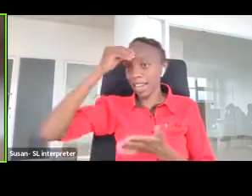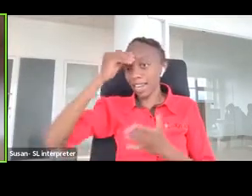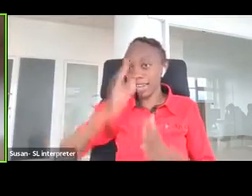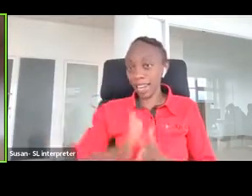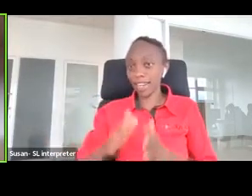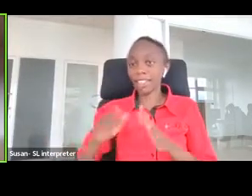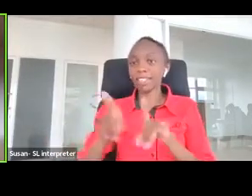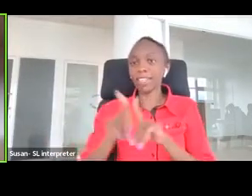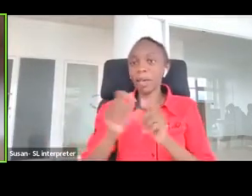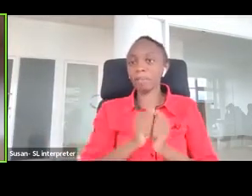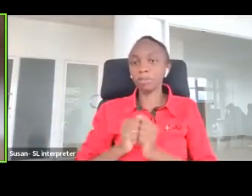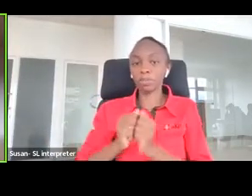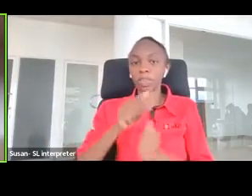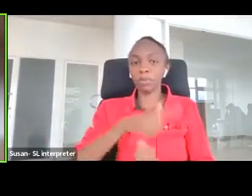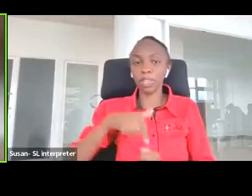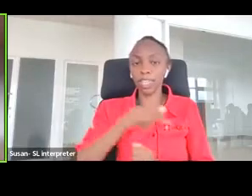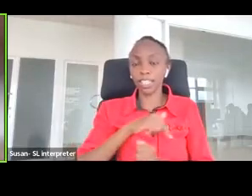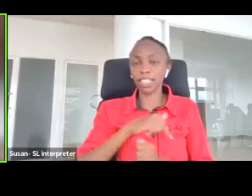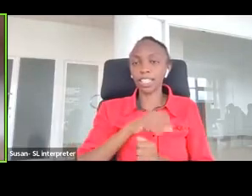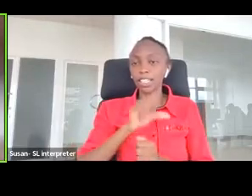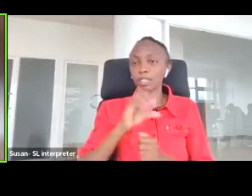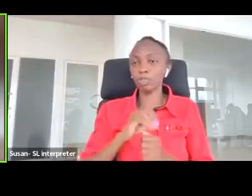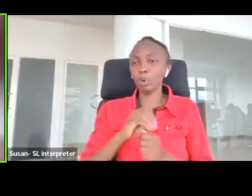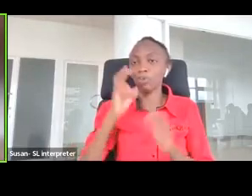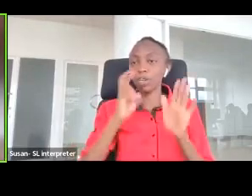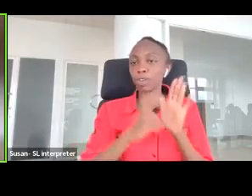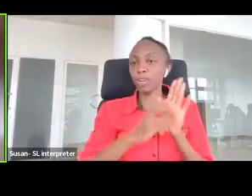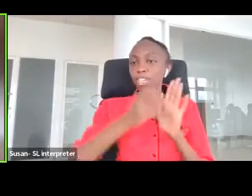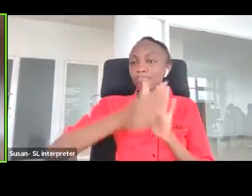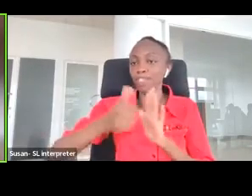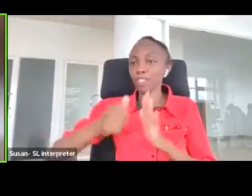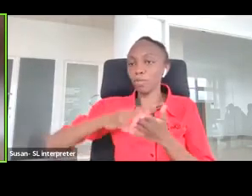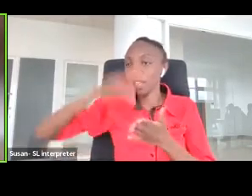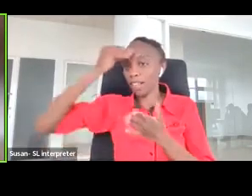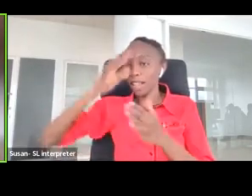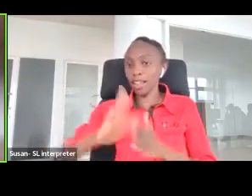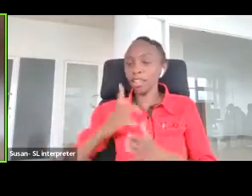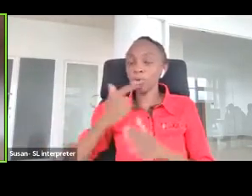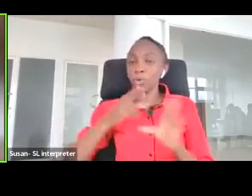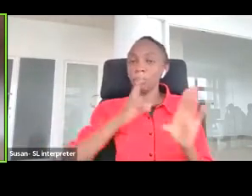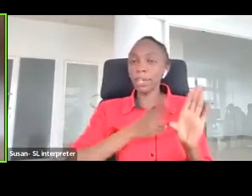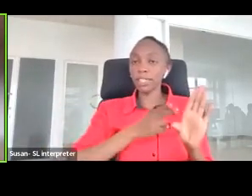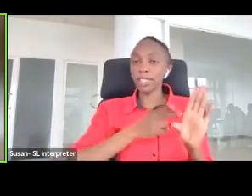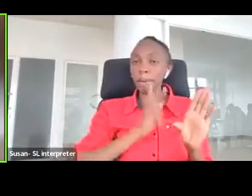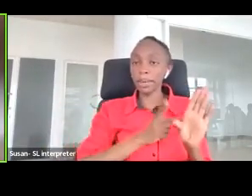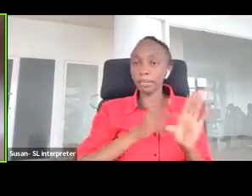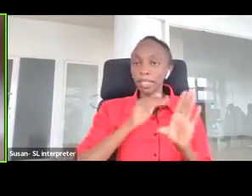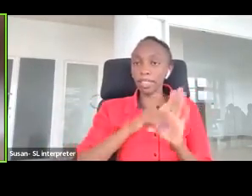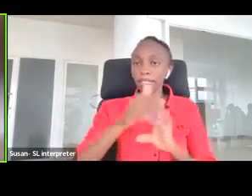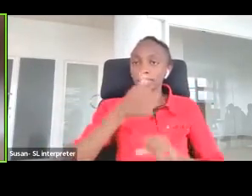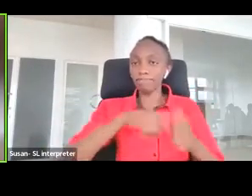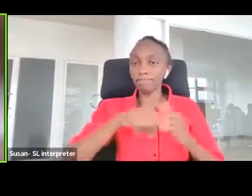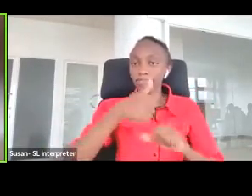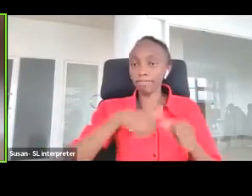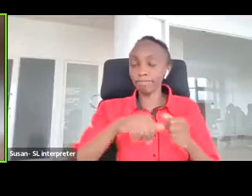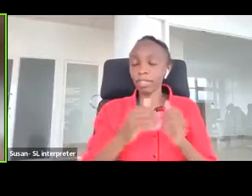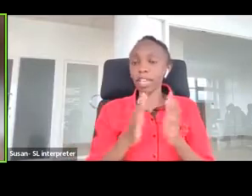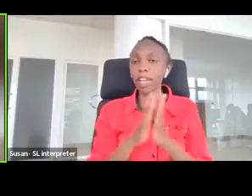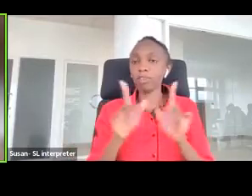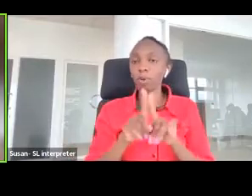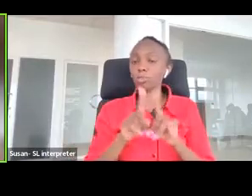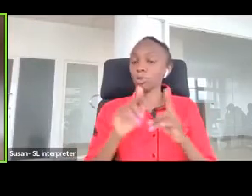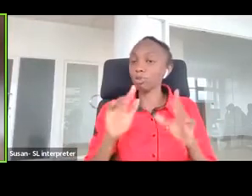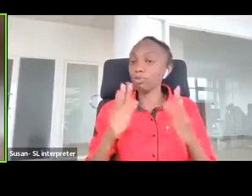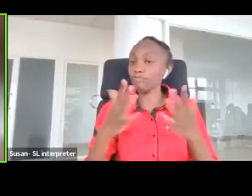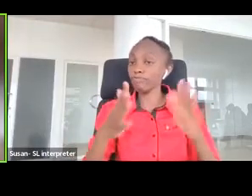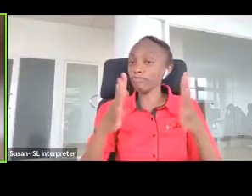We want to recognize each and every learner who participated in this activity. And also we want to celebrate the